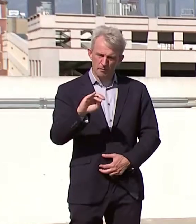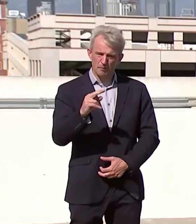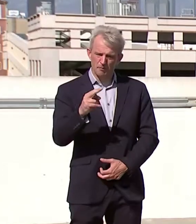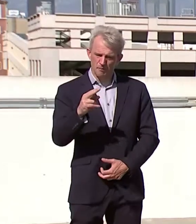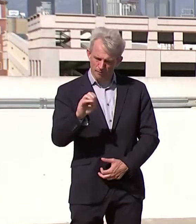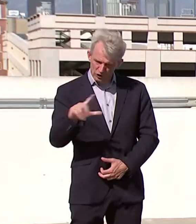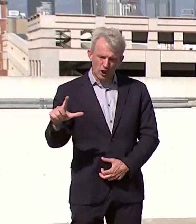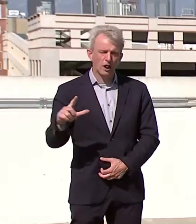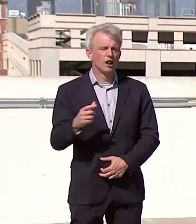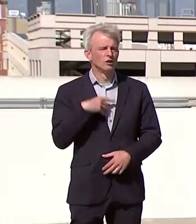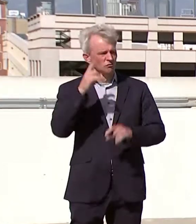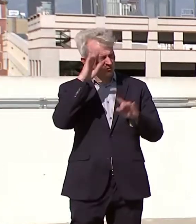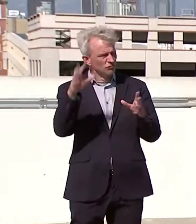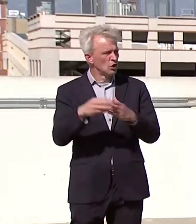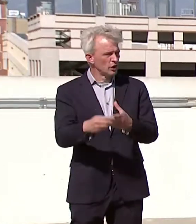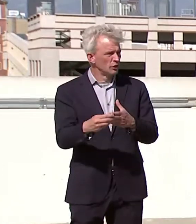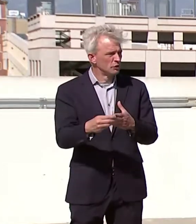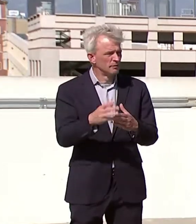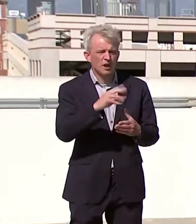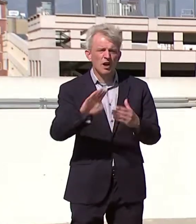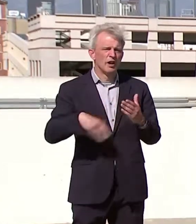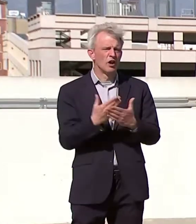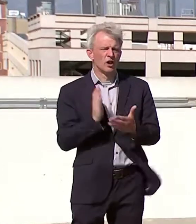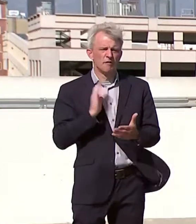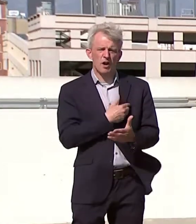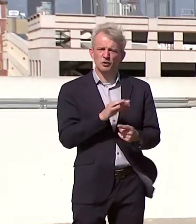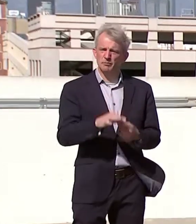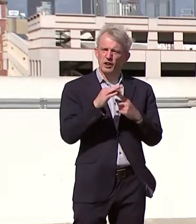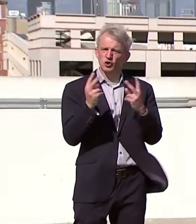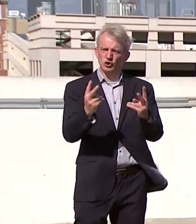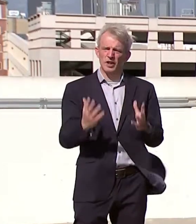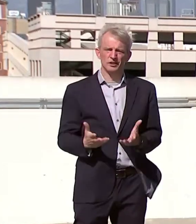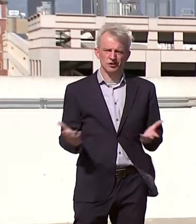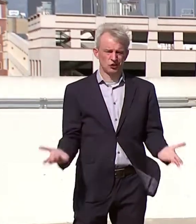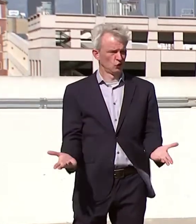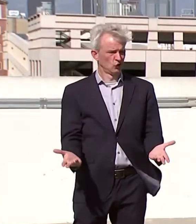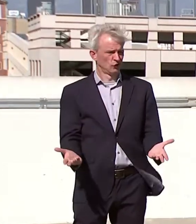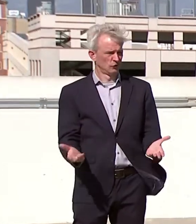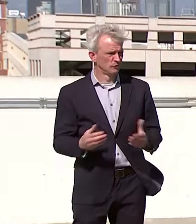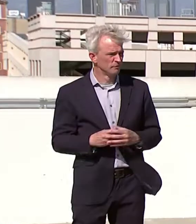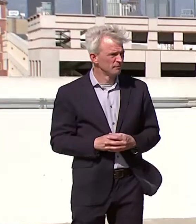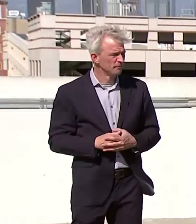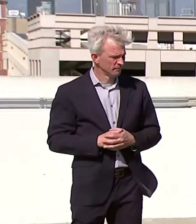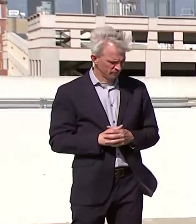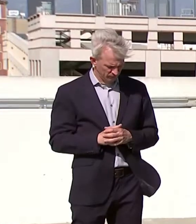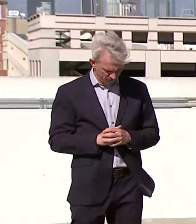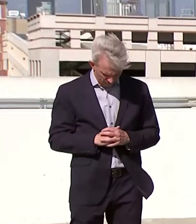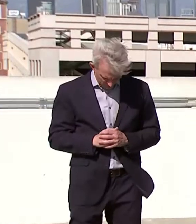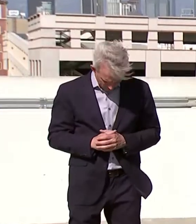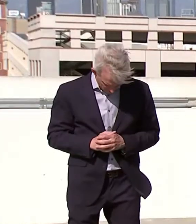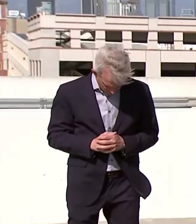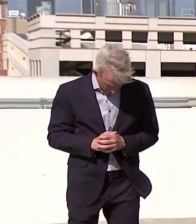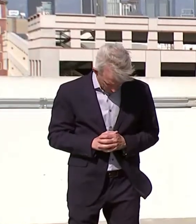leadership at the county level, and all of our special guests here. Just welcome. You know, the